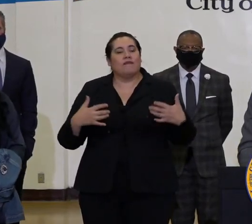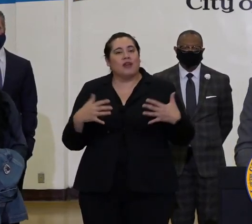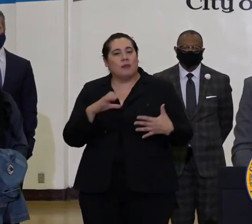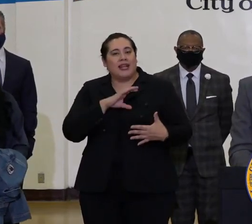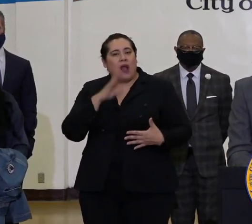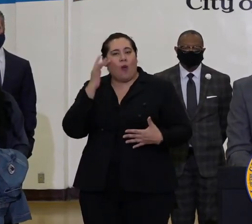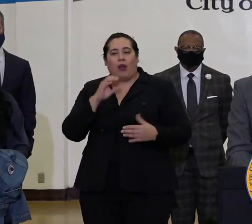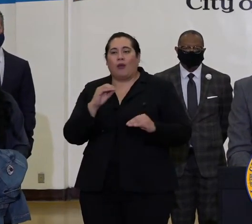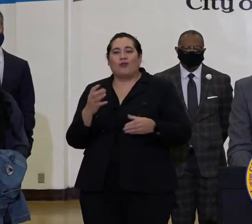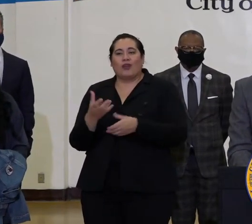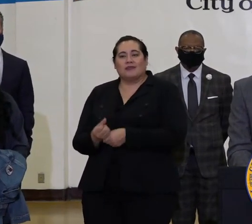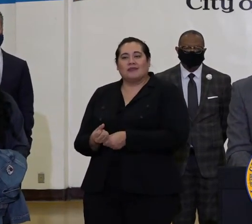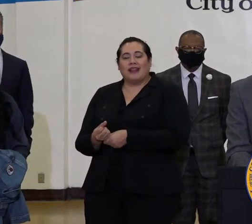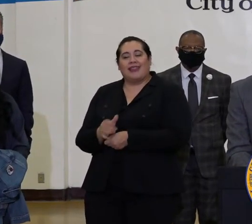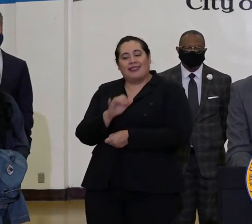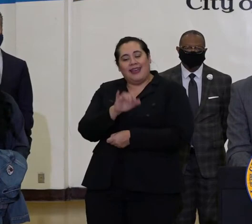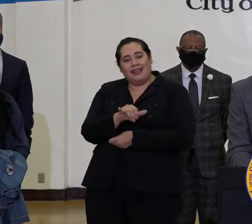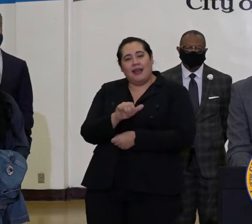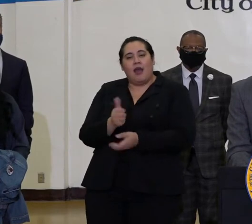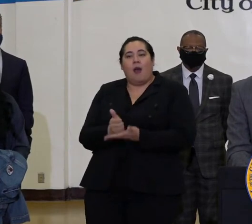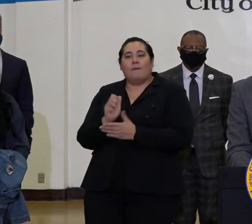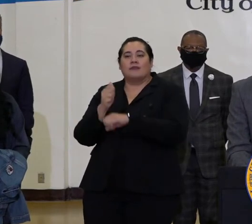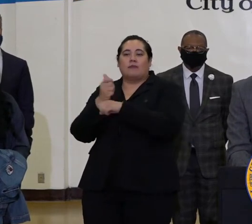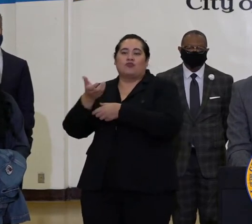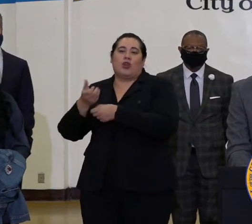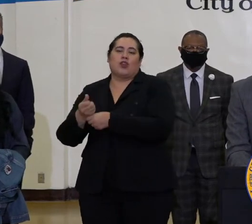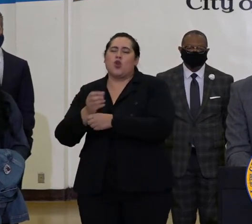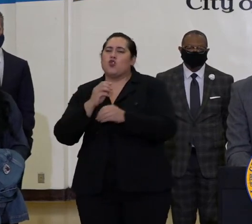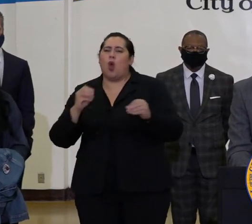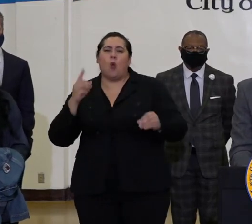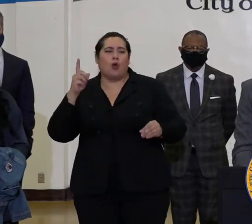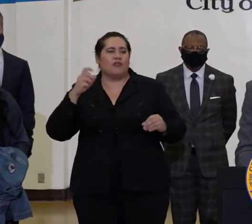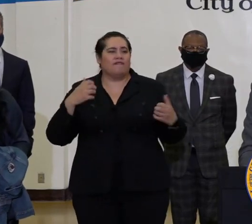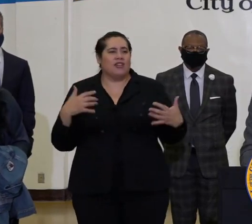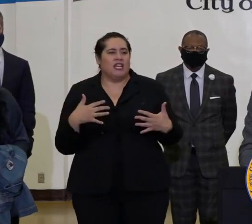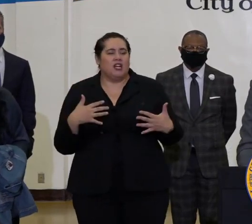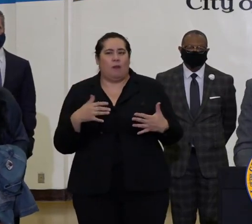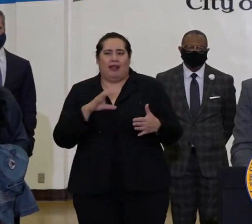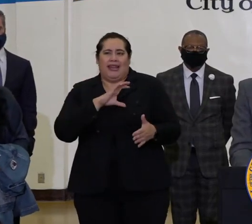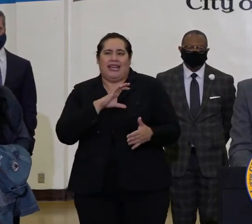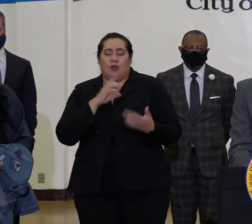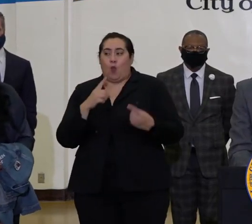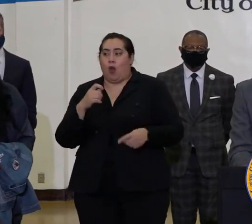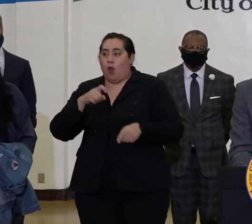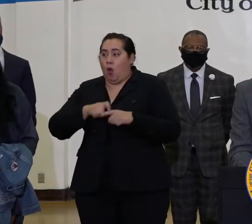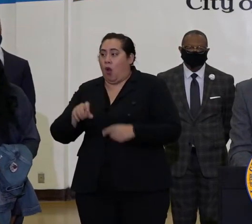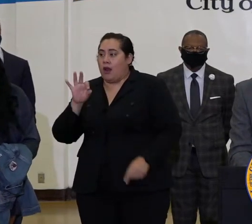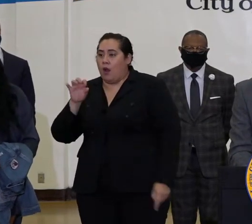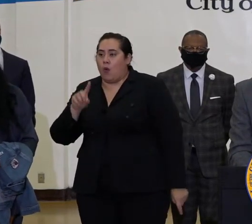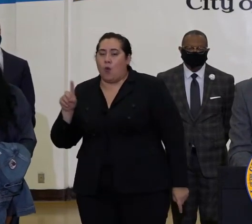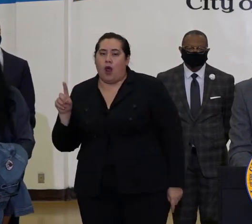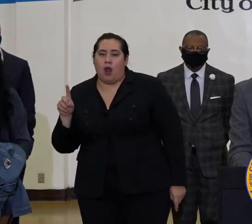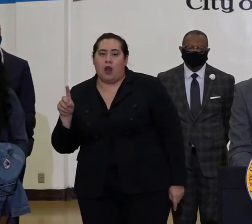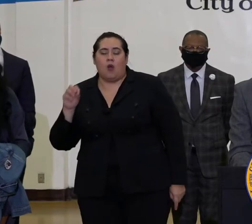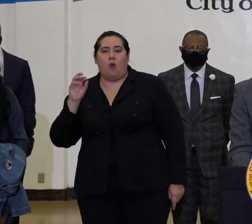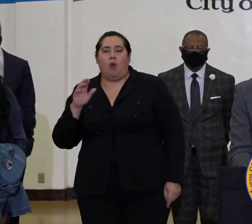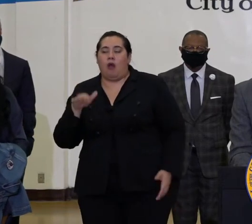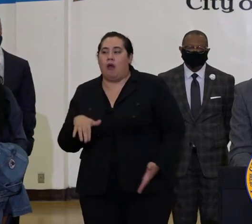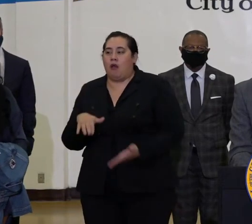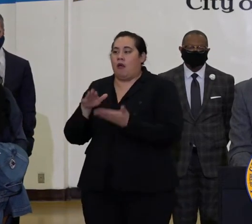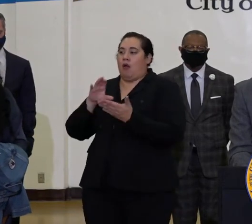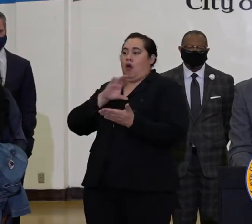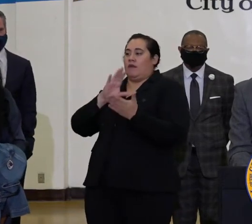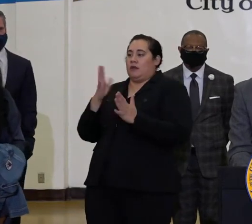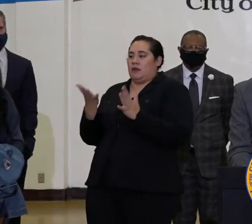due to lack of trust. This will help establish trust. No one should fear the police when they call 911 or encounter an